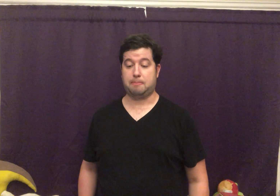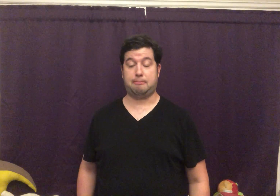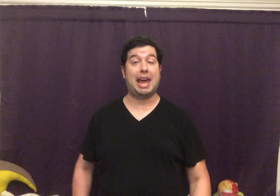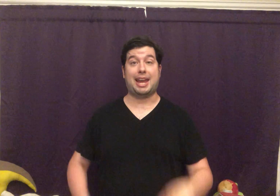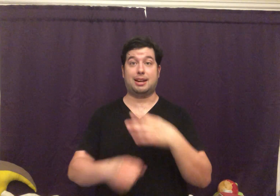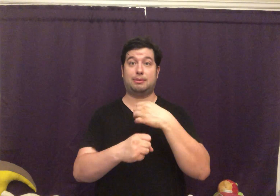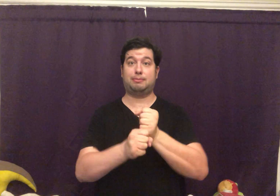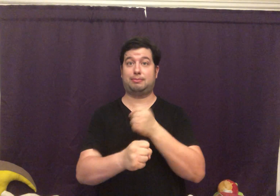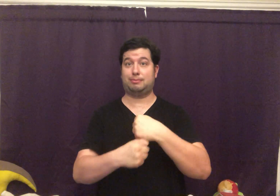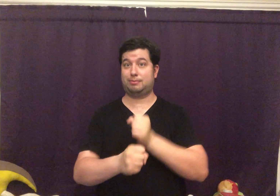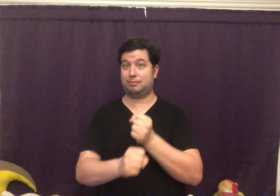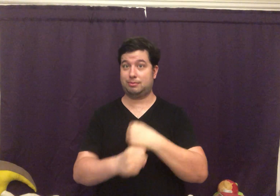Made.